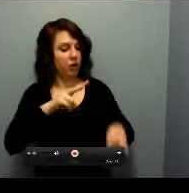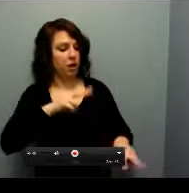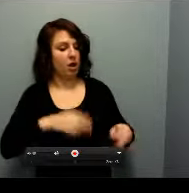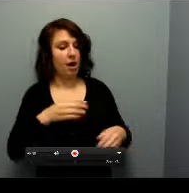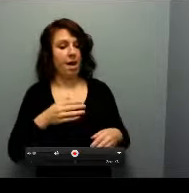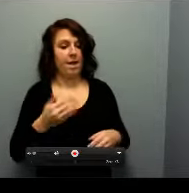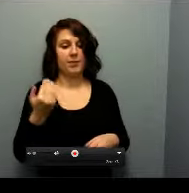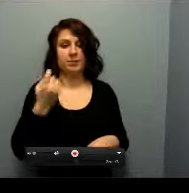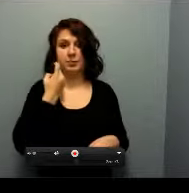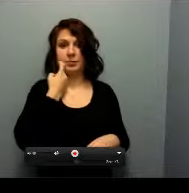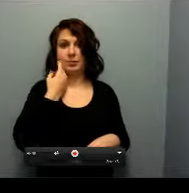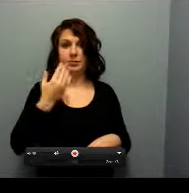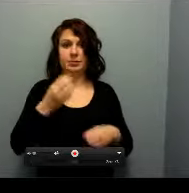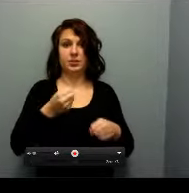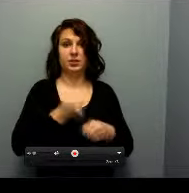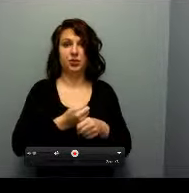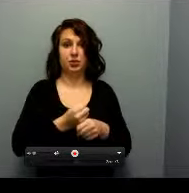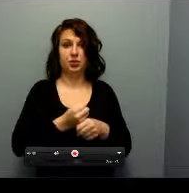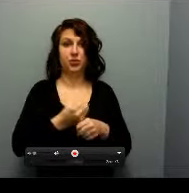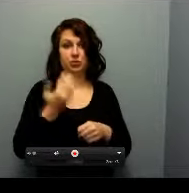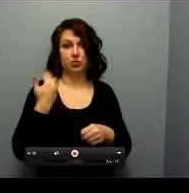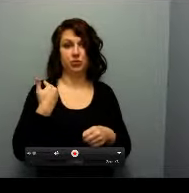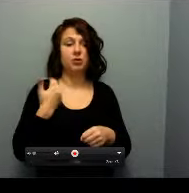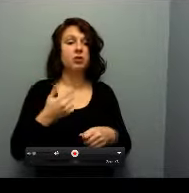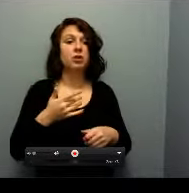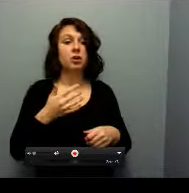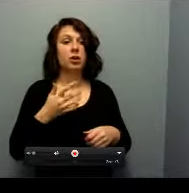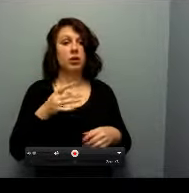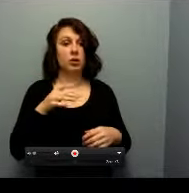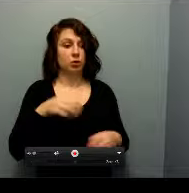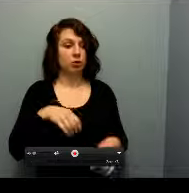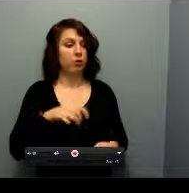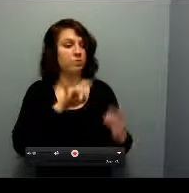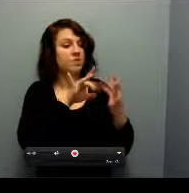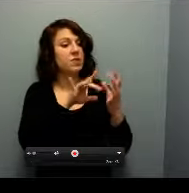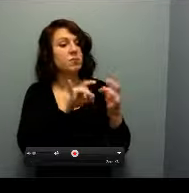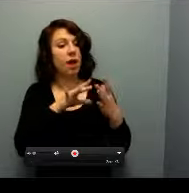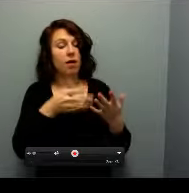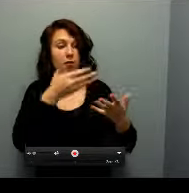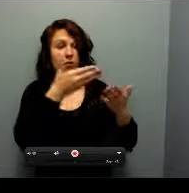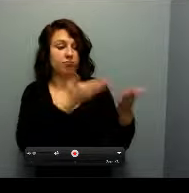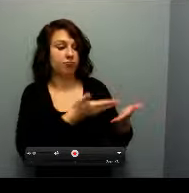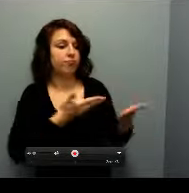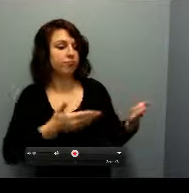feedback on things that have happened and what they've done. Okay?